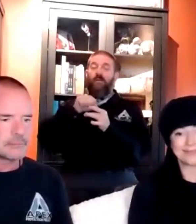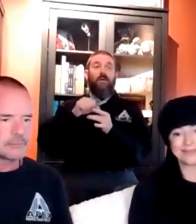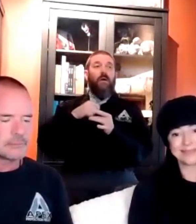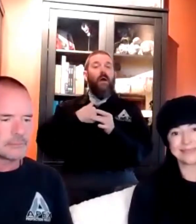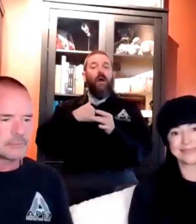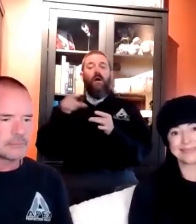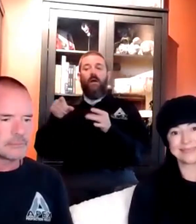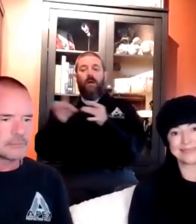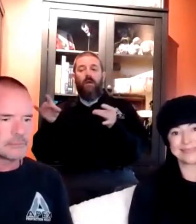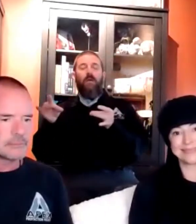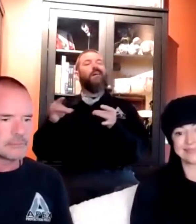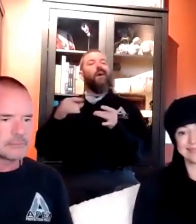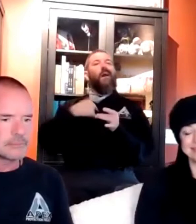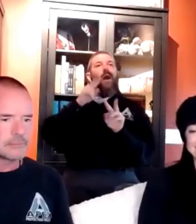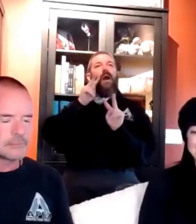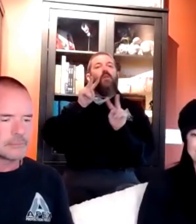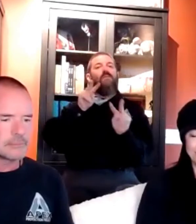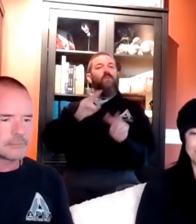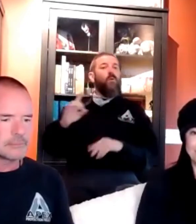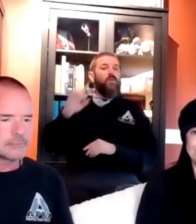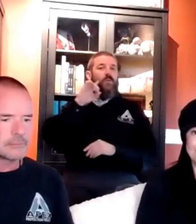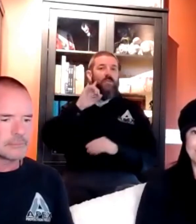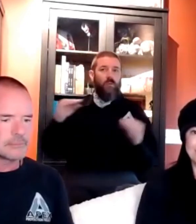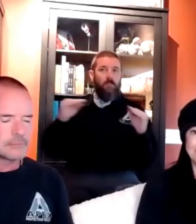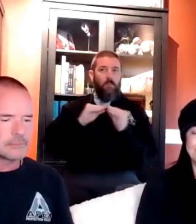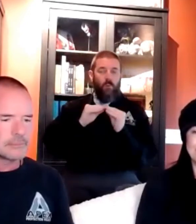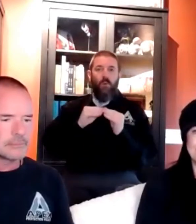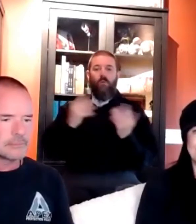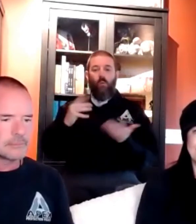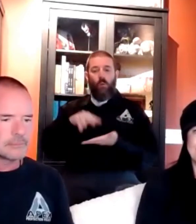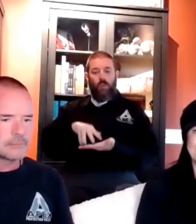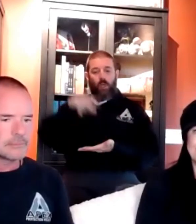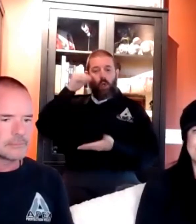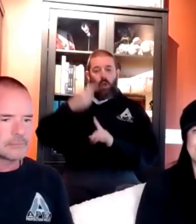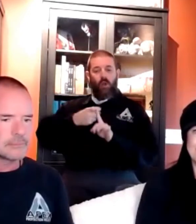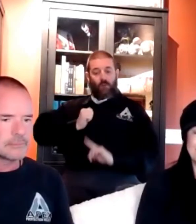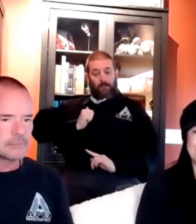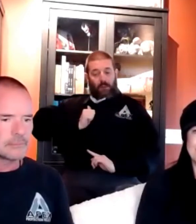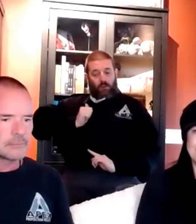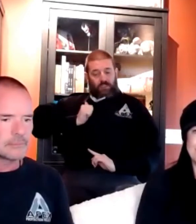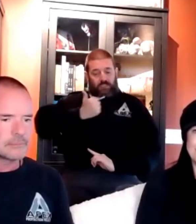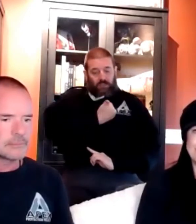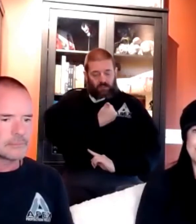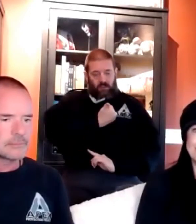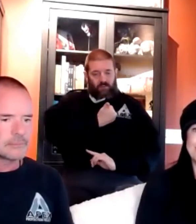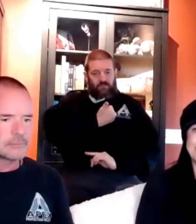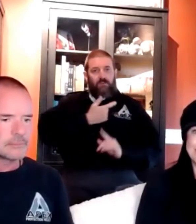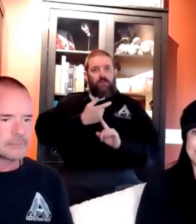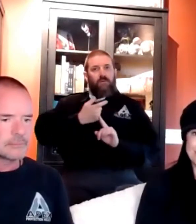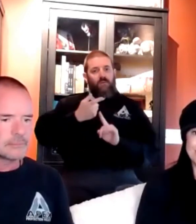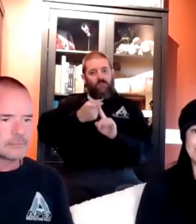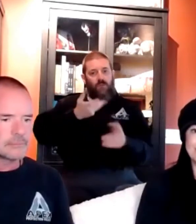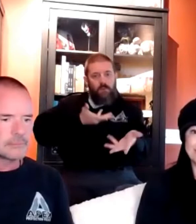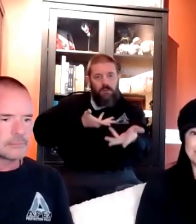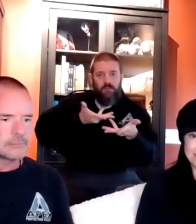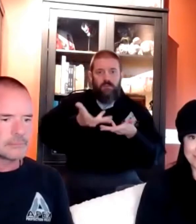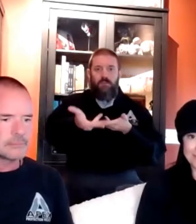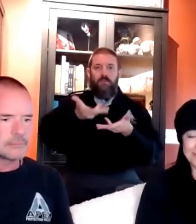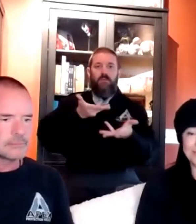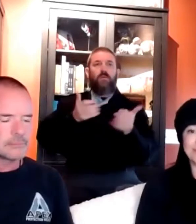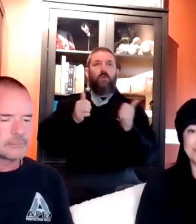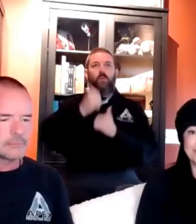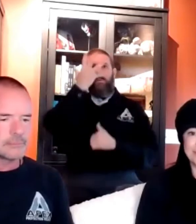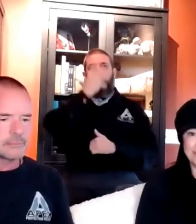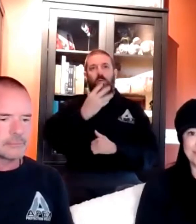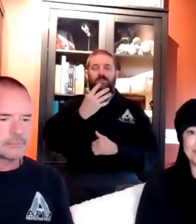you can learn about ourselves in interpersonal interactions with wolves, and I guess in this case, wolf dogs. So what